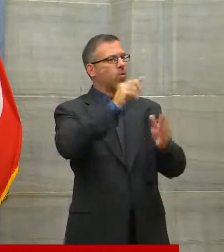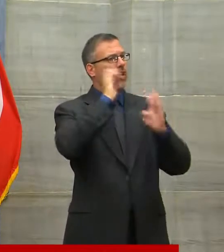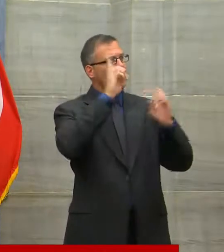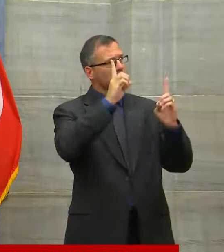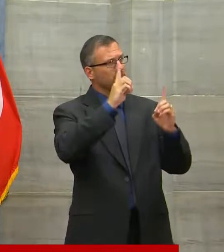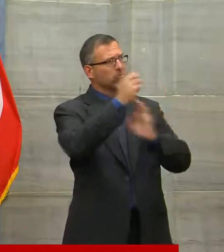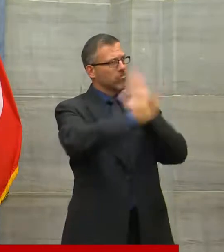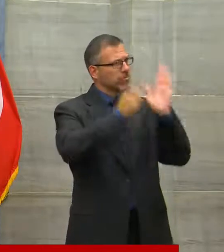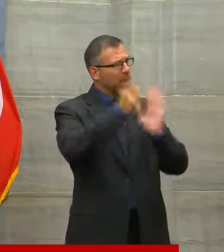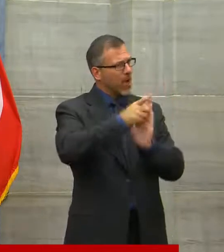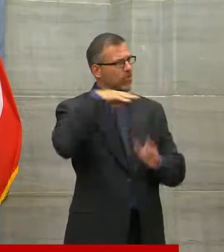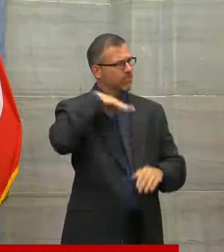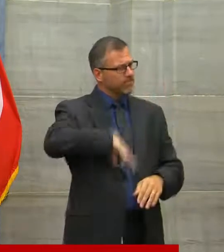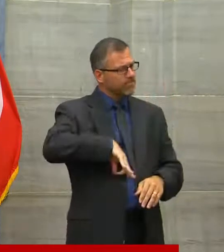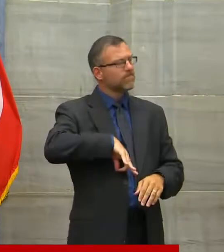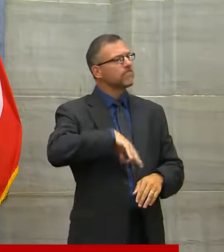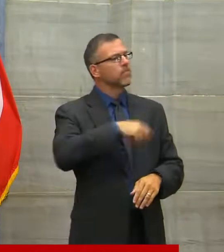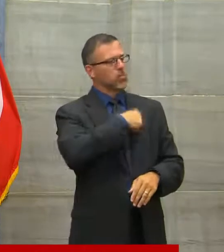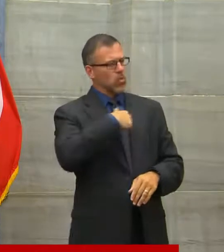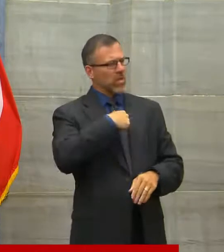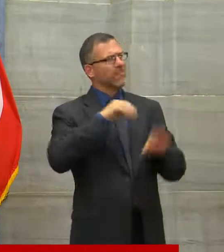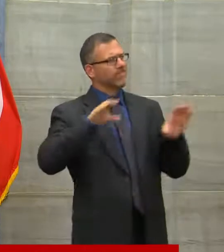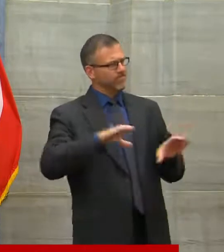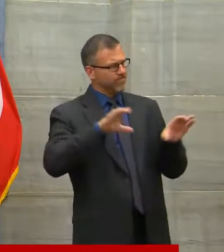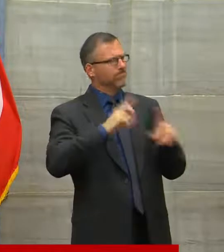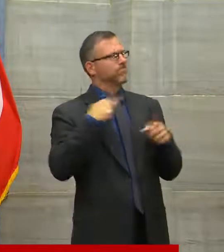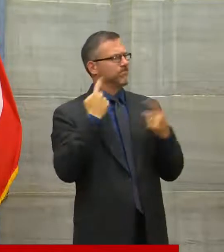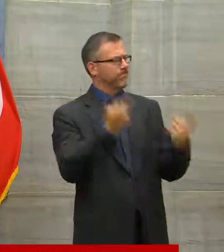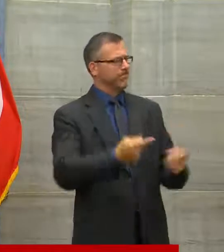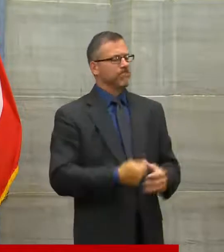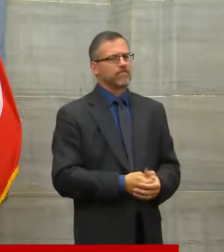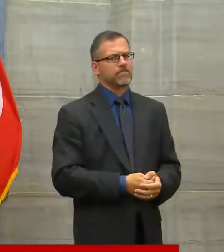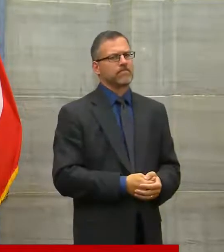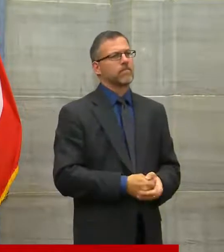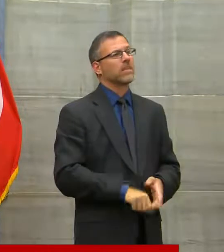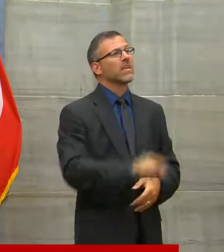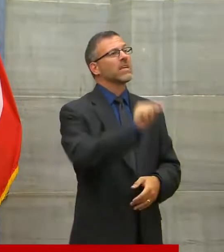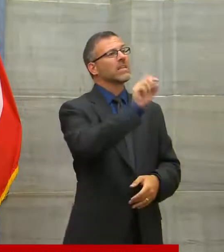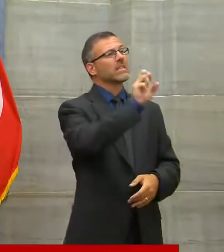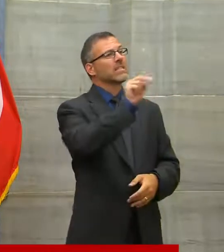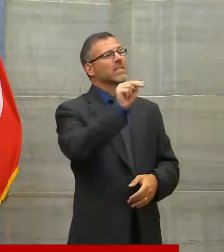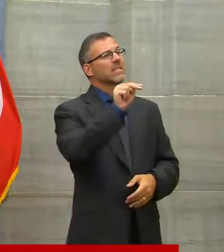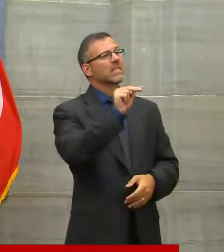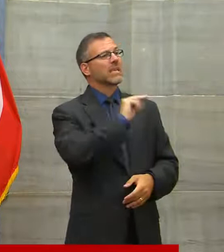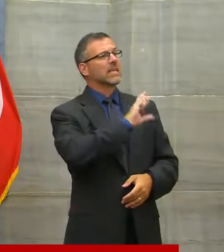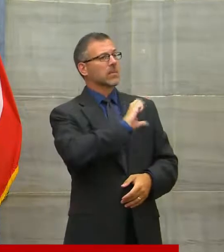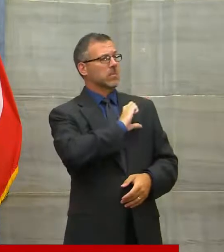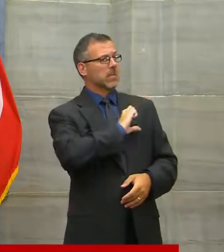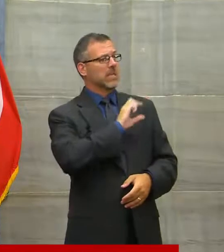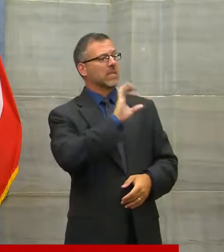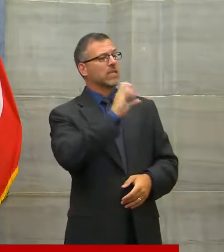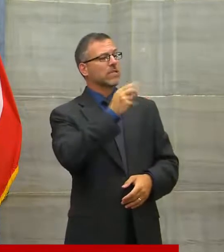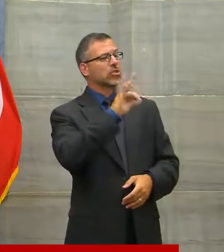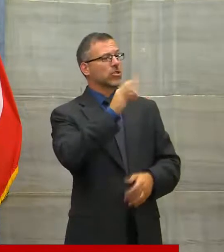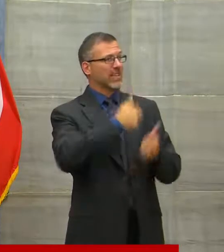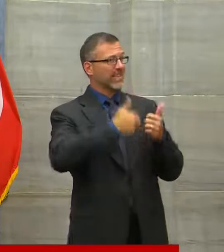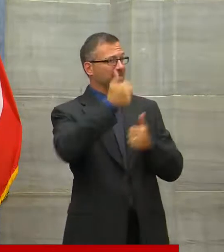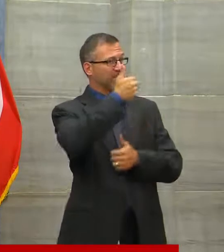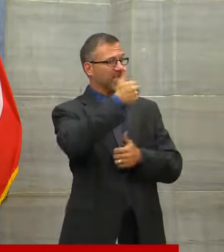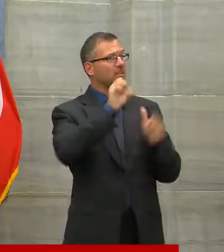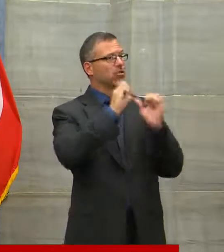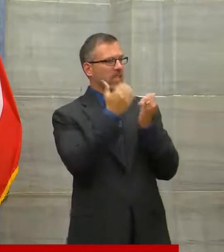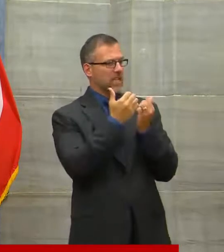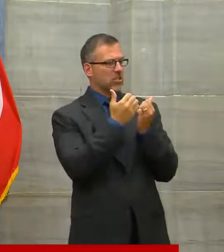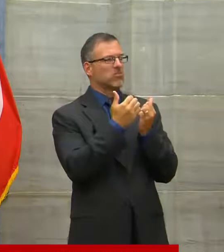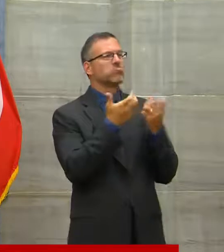constitutional policing practices. The Tennessee Police Chiefs Association has committed to working